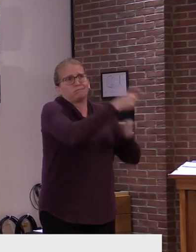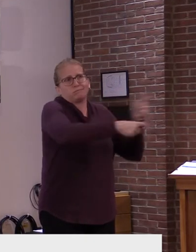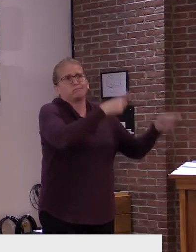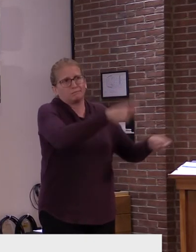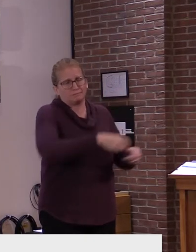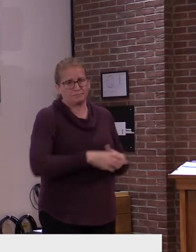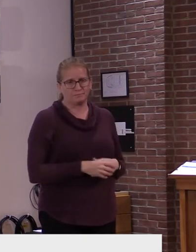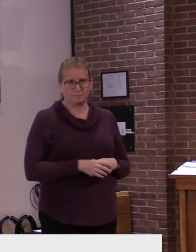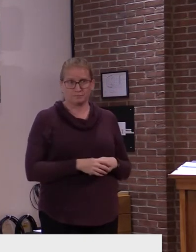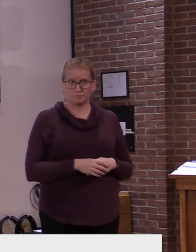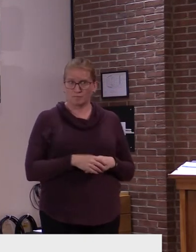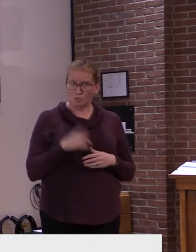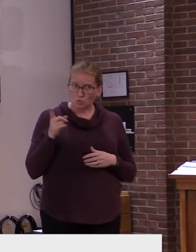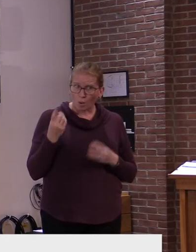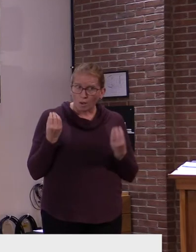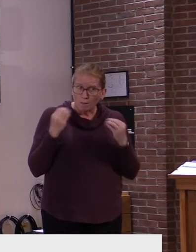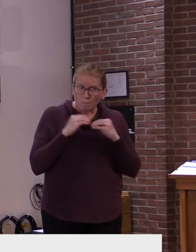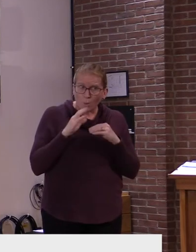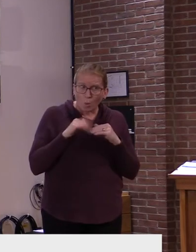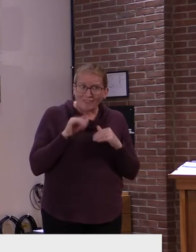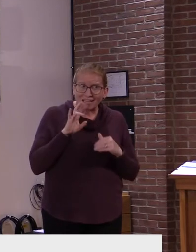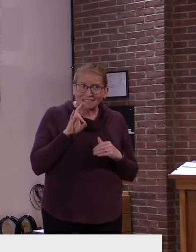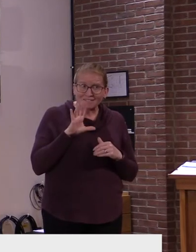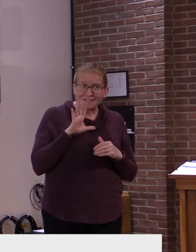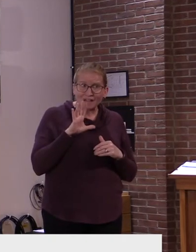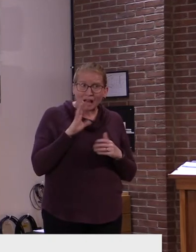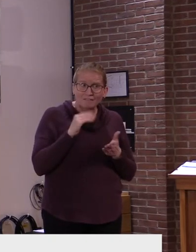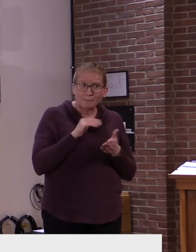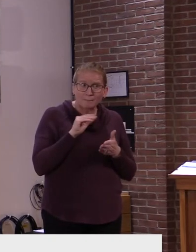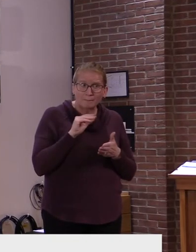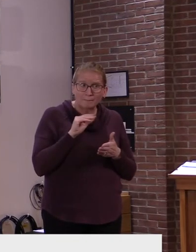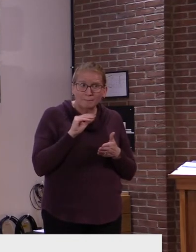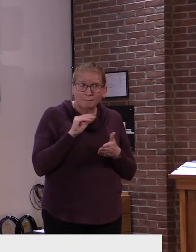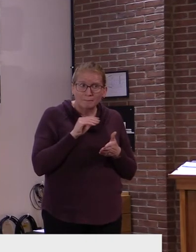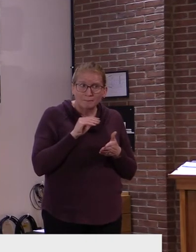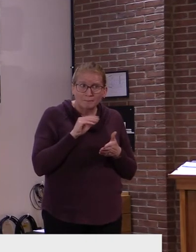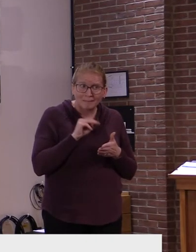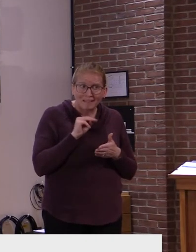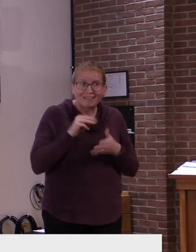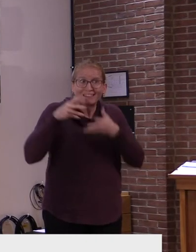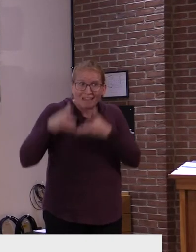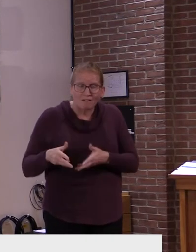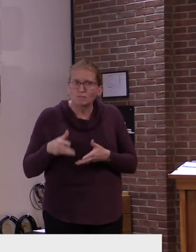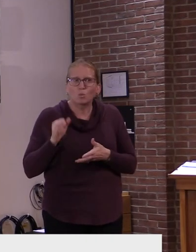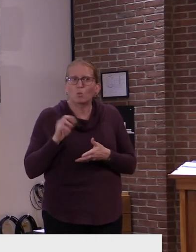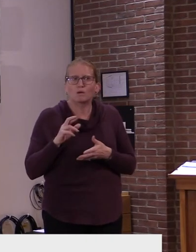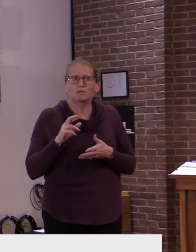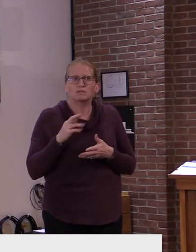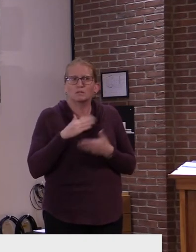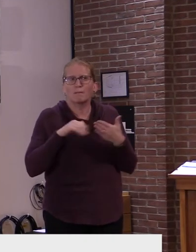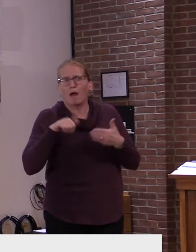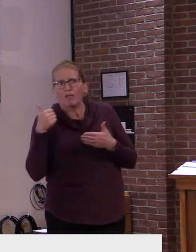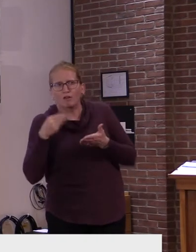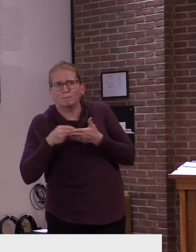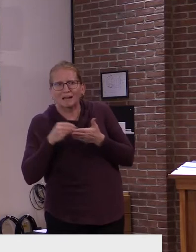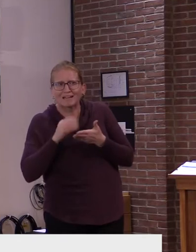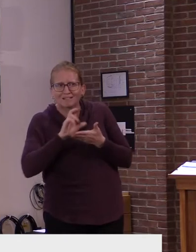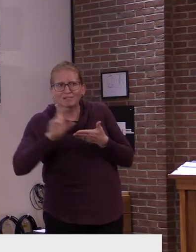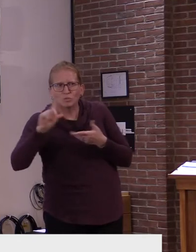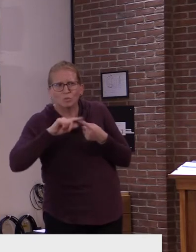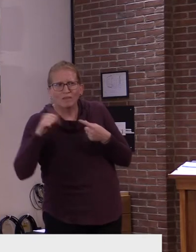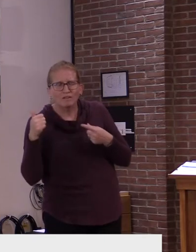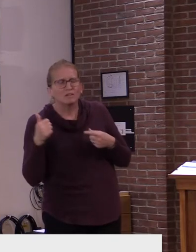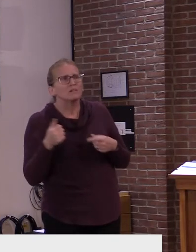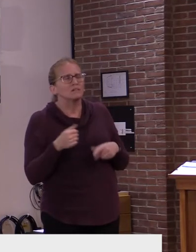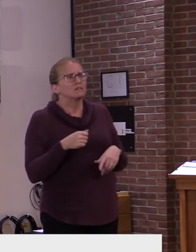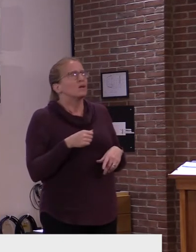Is there more than 75, Mike, million and going somewhere else, or is that, that's pretty much what it is? The whole package was 100.